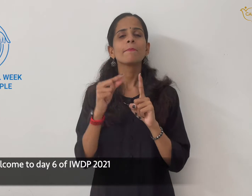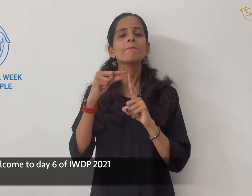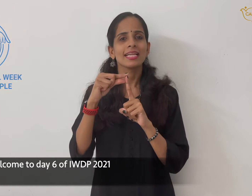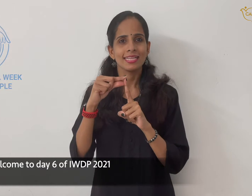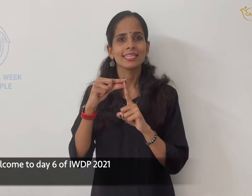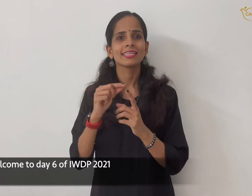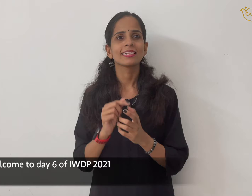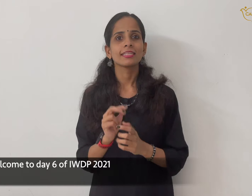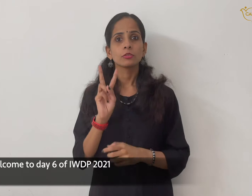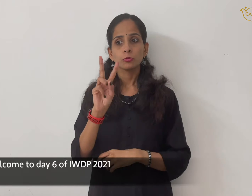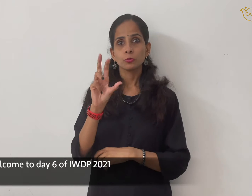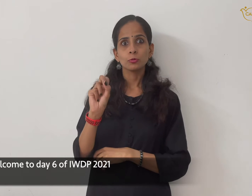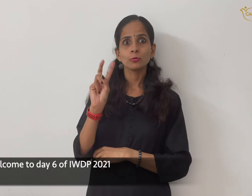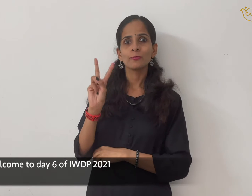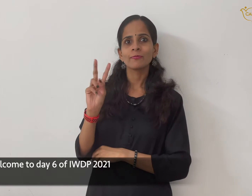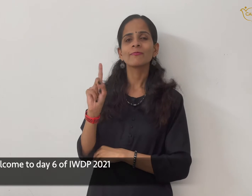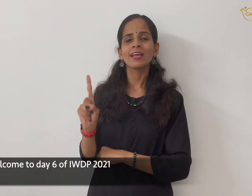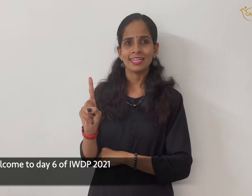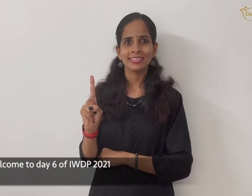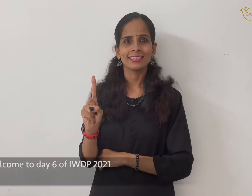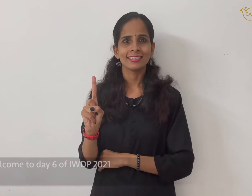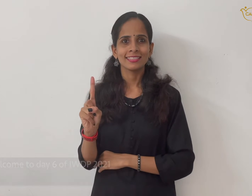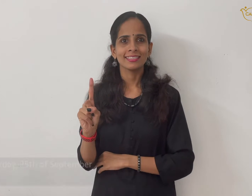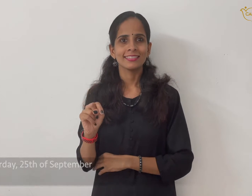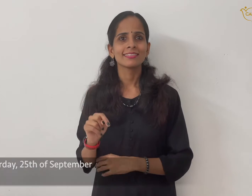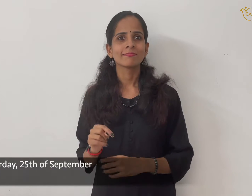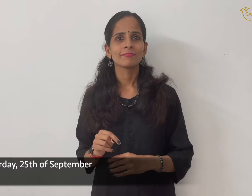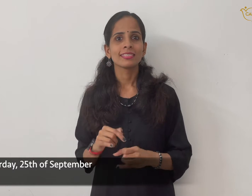2021. This is Saturday,